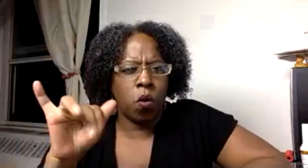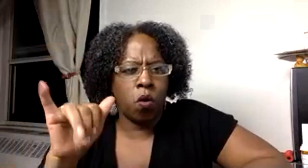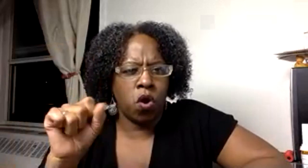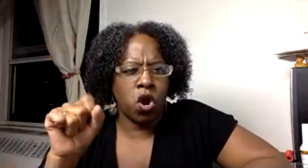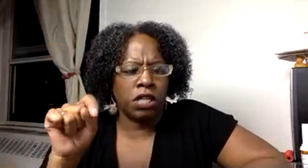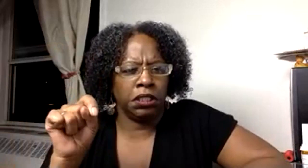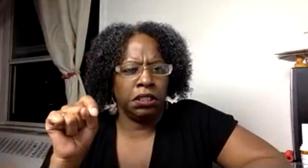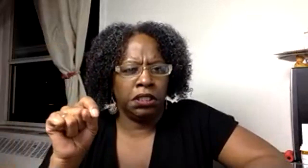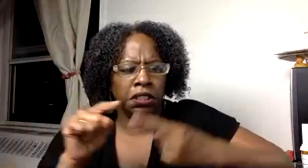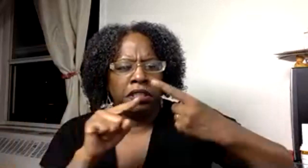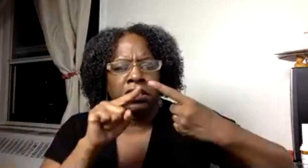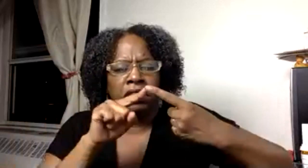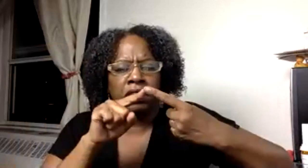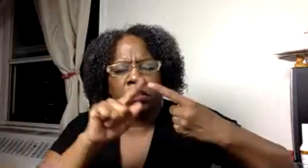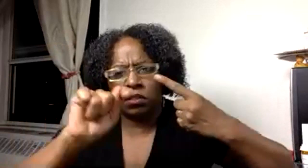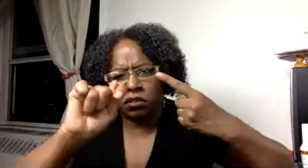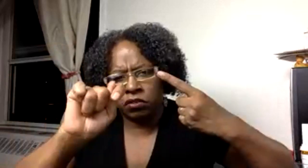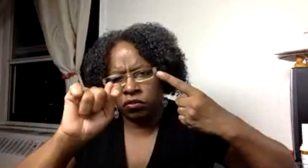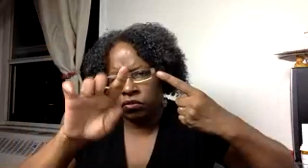a tourist, or